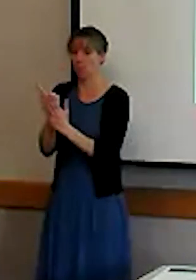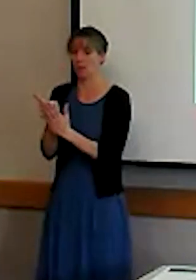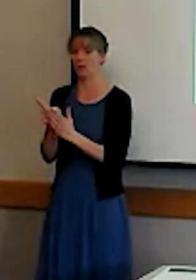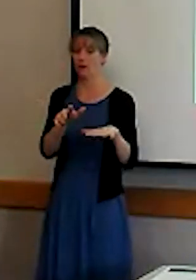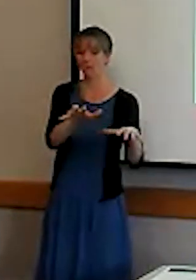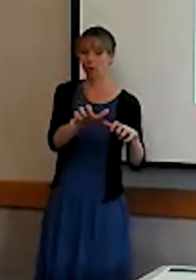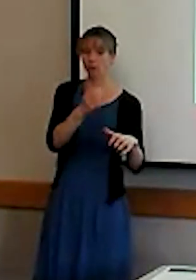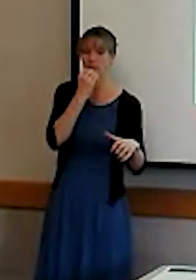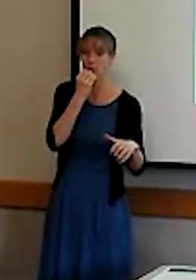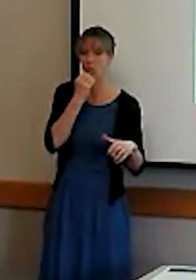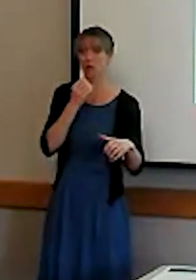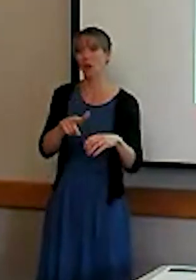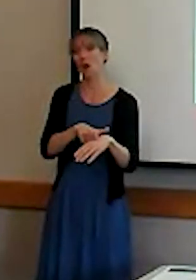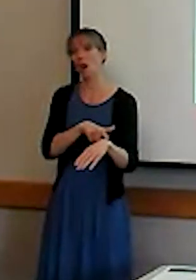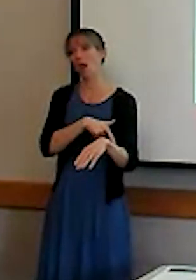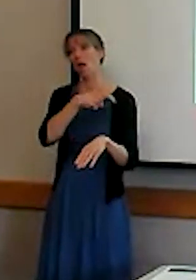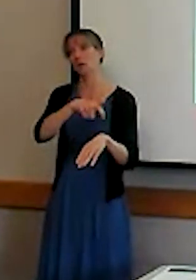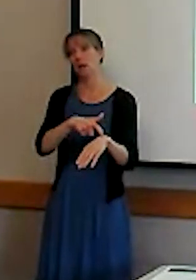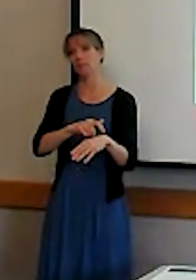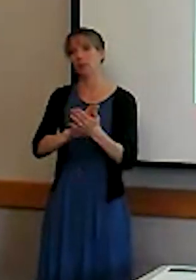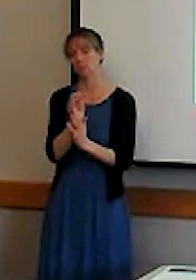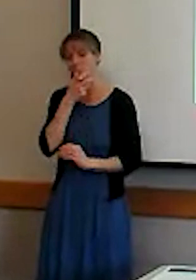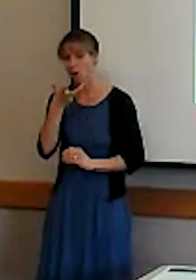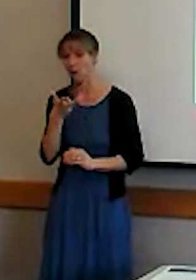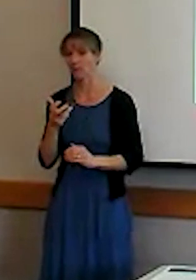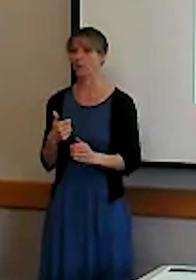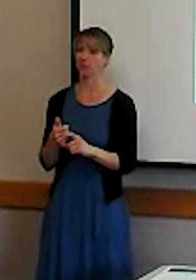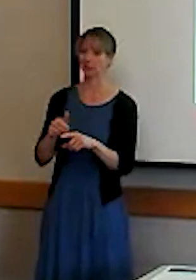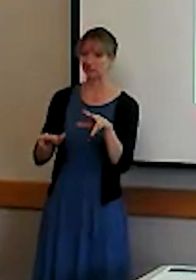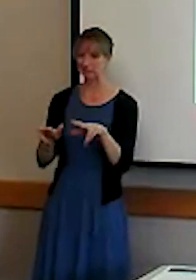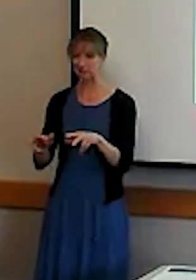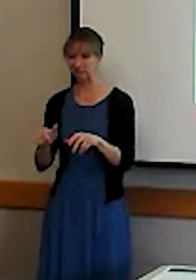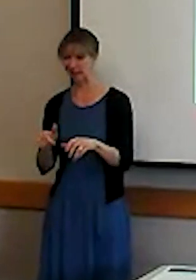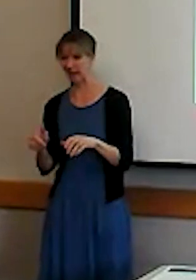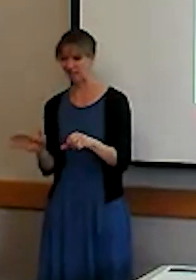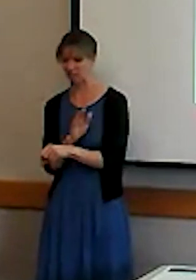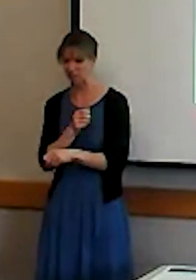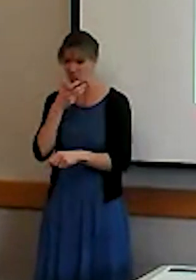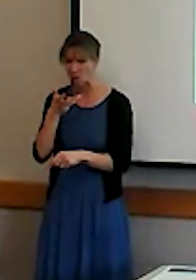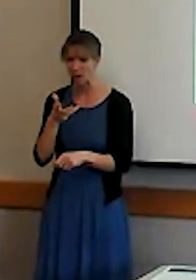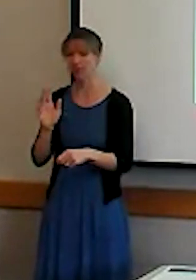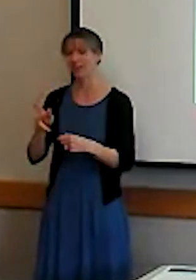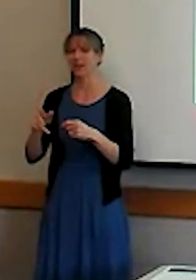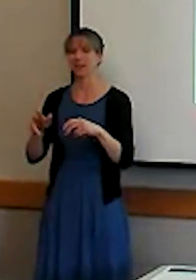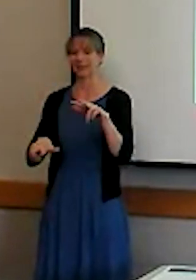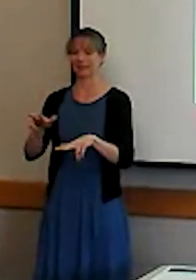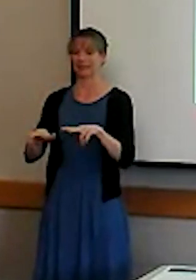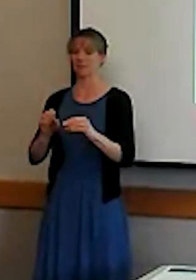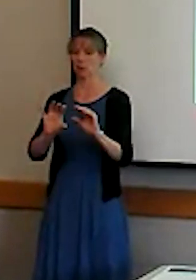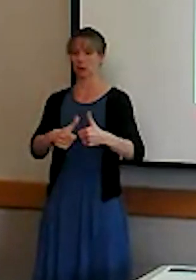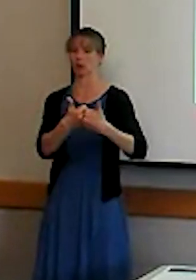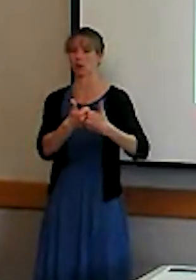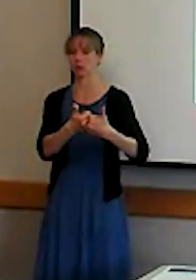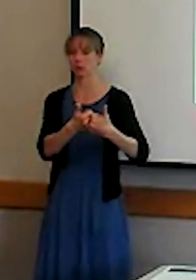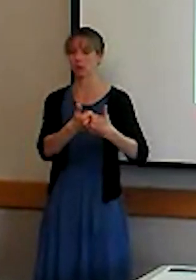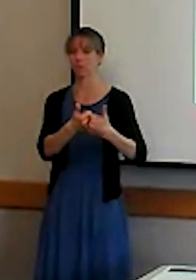meals can take a long time to heat up. And you might not be sure if you can heat them up fully, things of that nature. They're just a little more